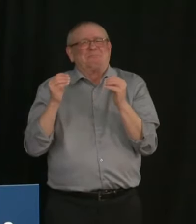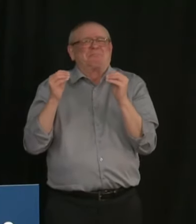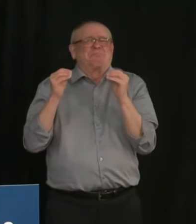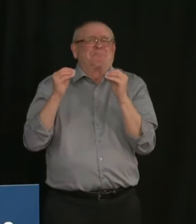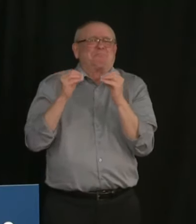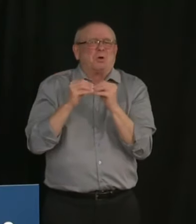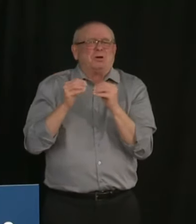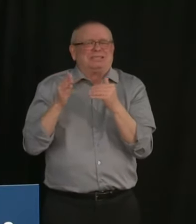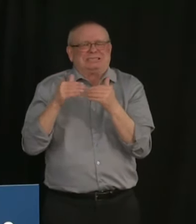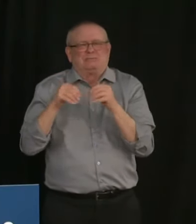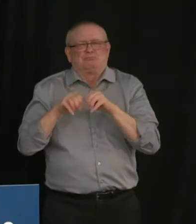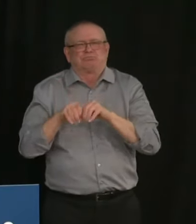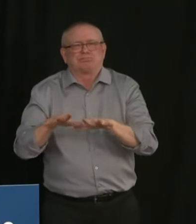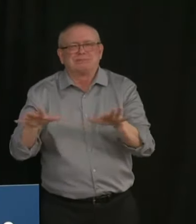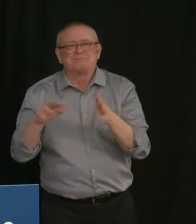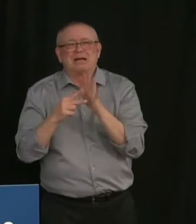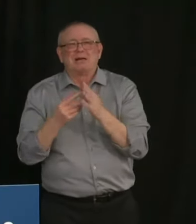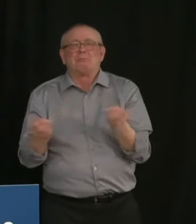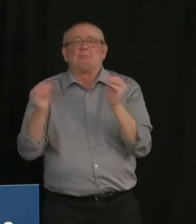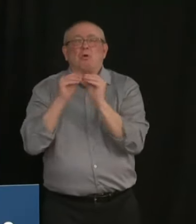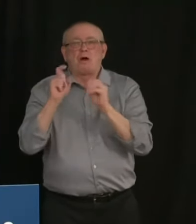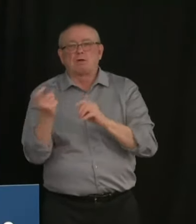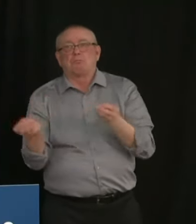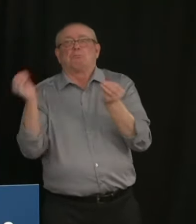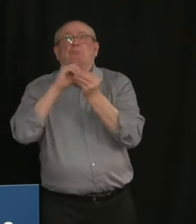Operator, could you put through the second last question, please?